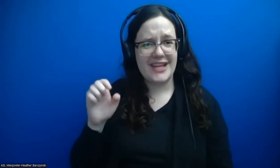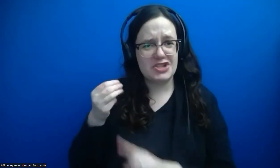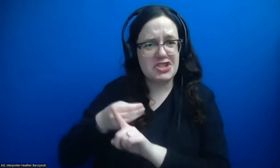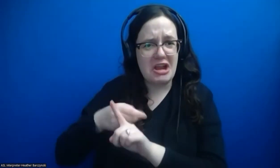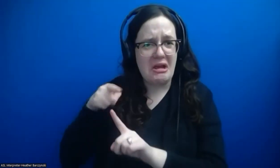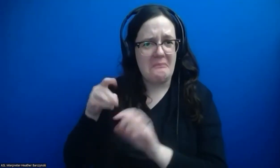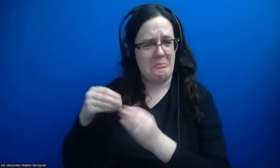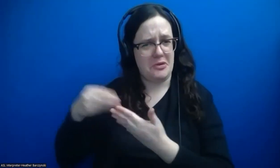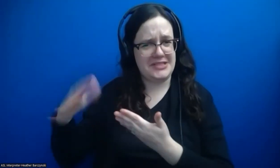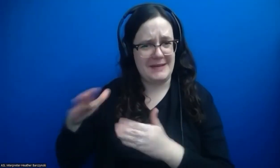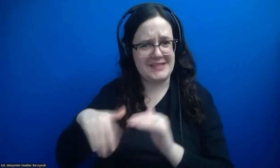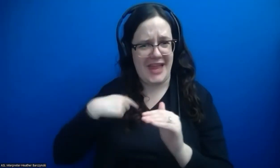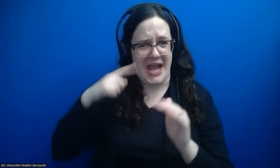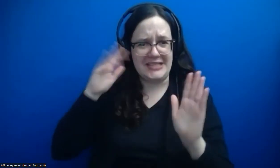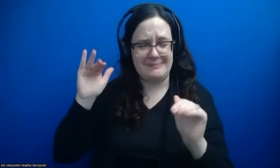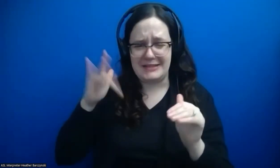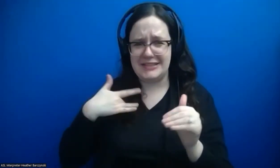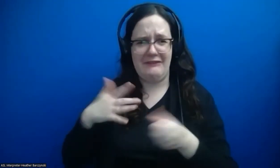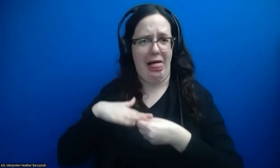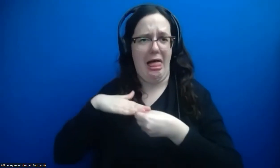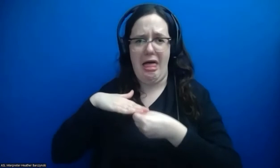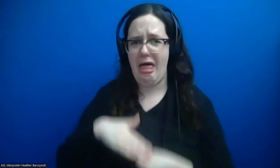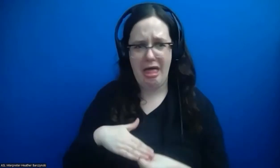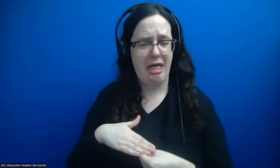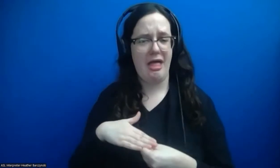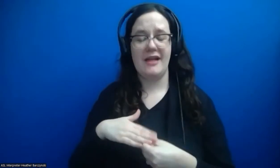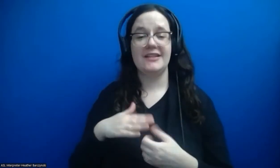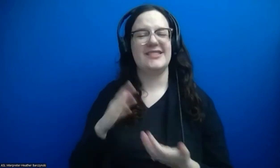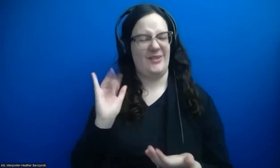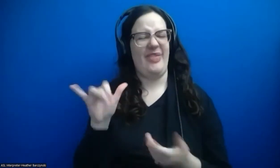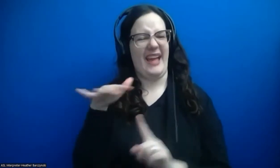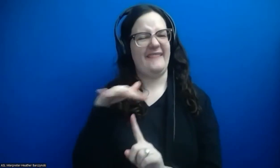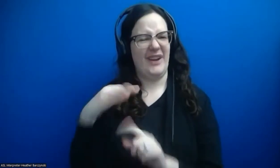And that's the environment that kind of led me into my gambling.